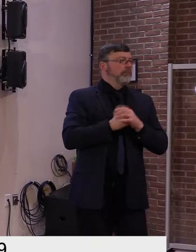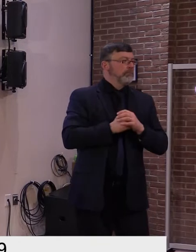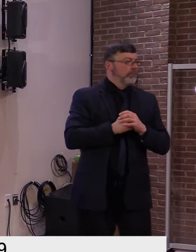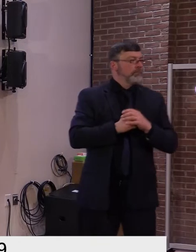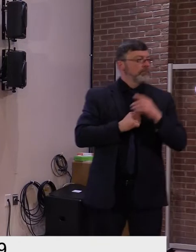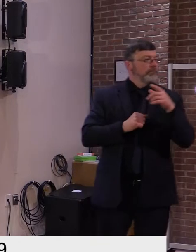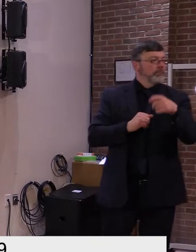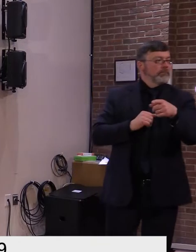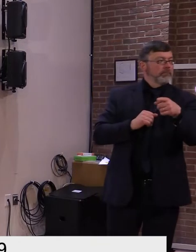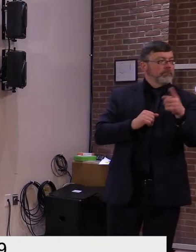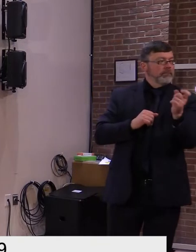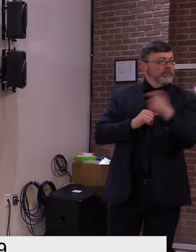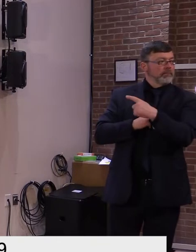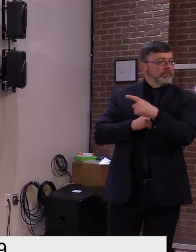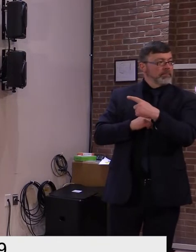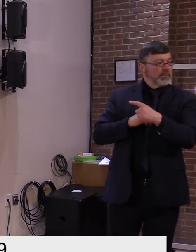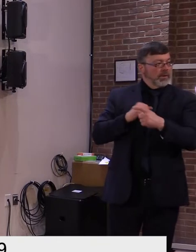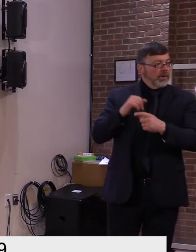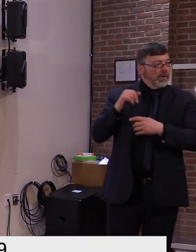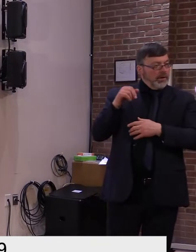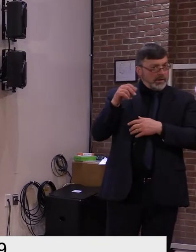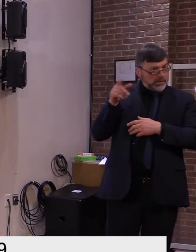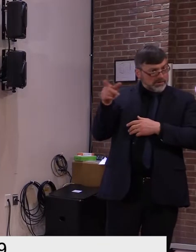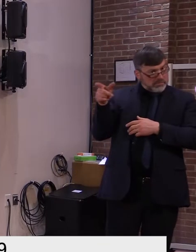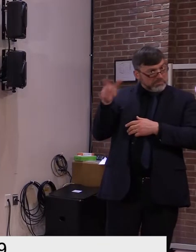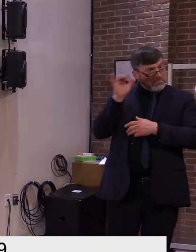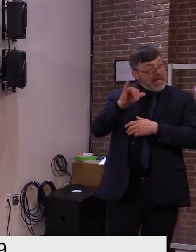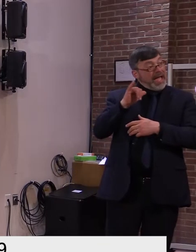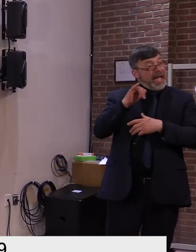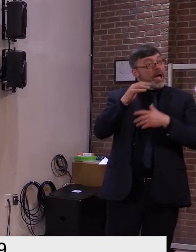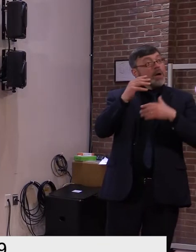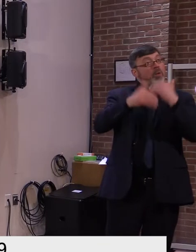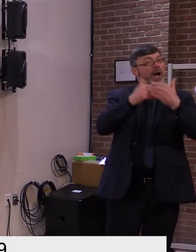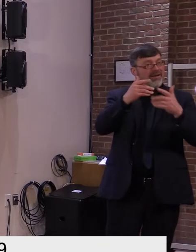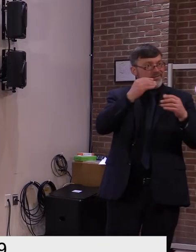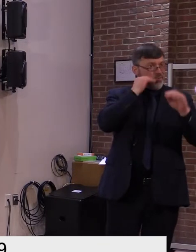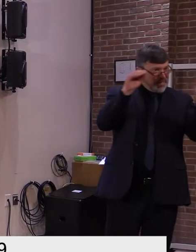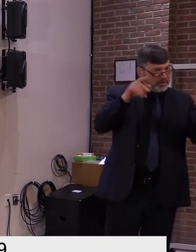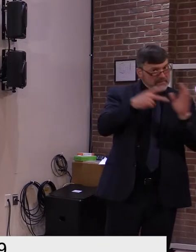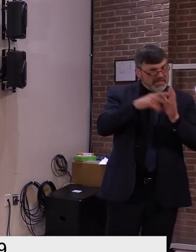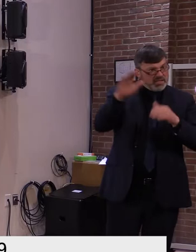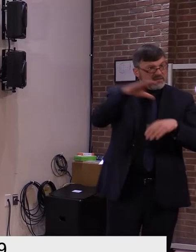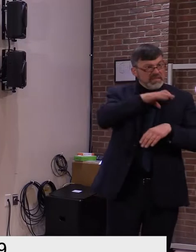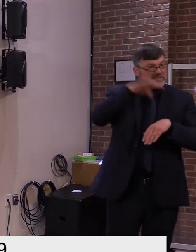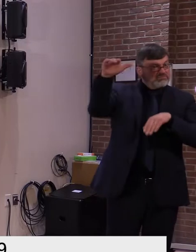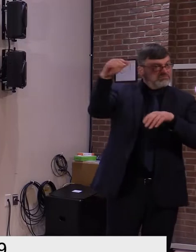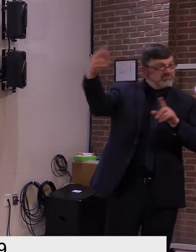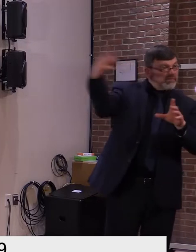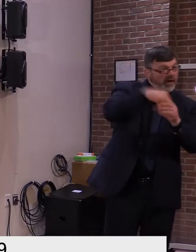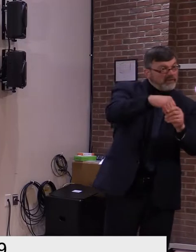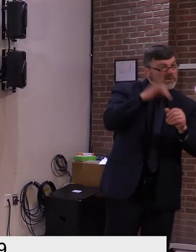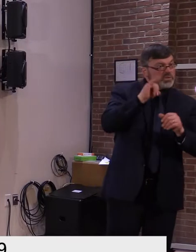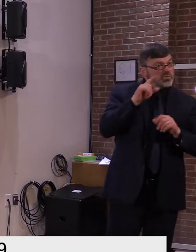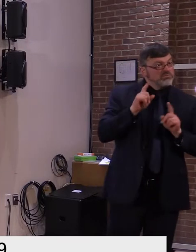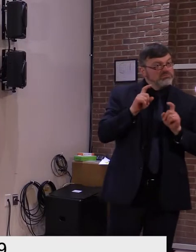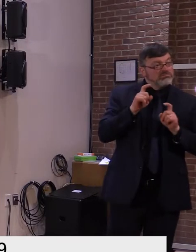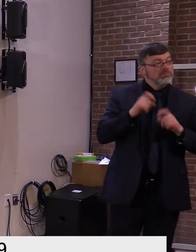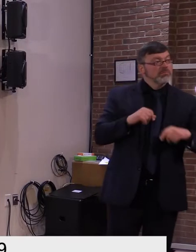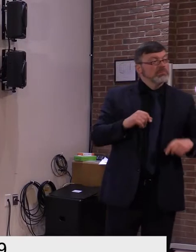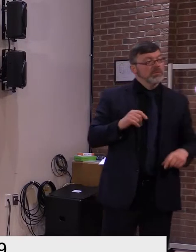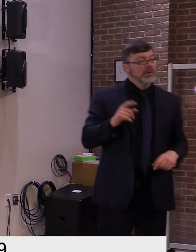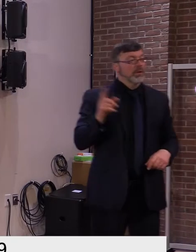housing them in safe? We have a security component that we spend quite a bit of money on at these